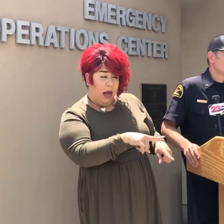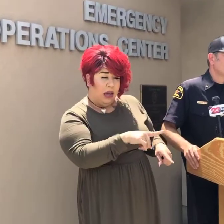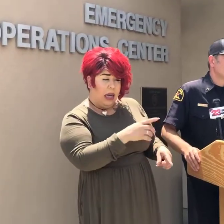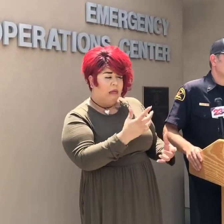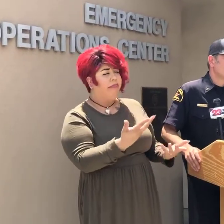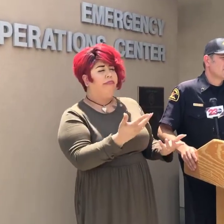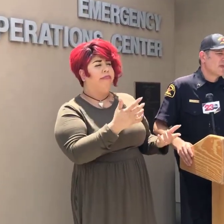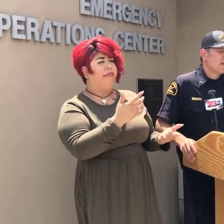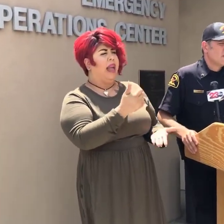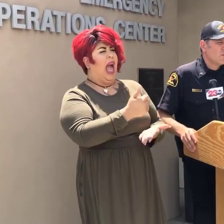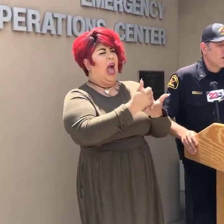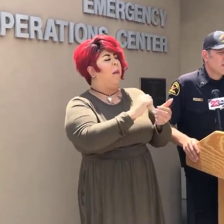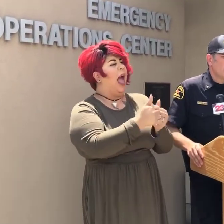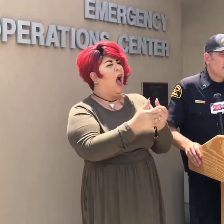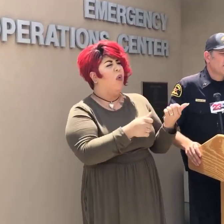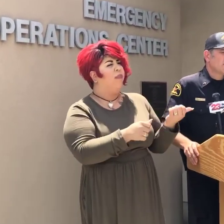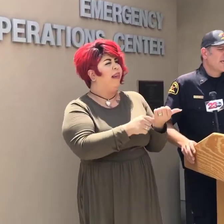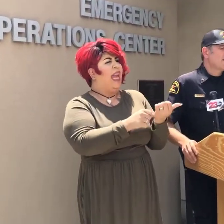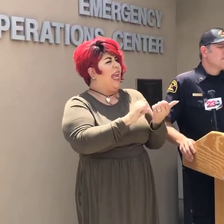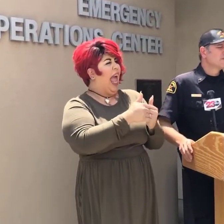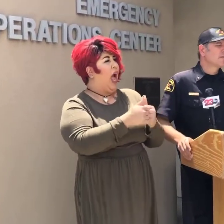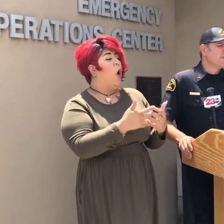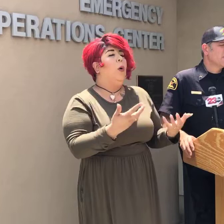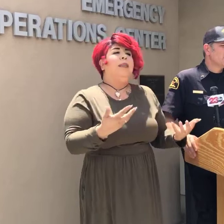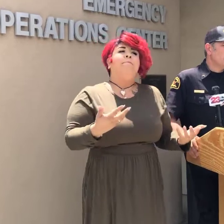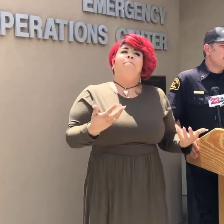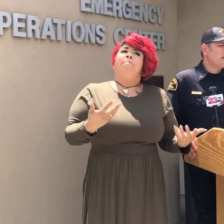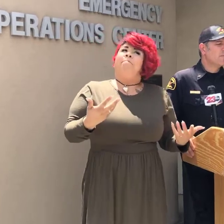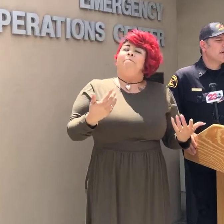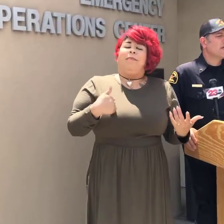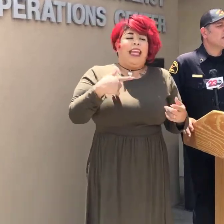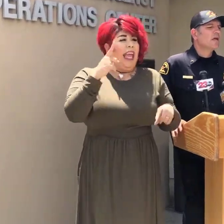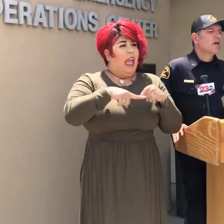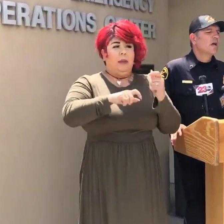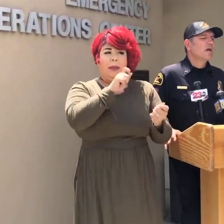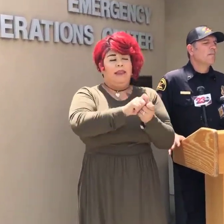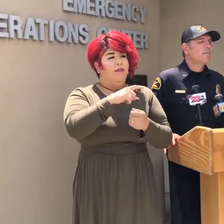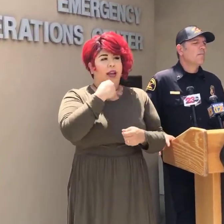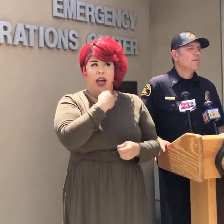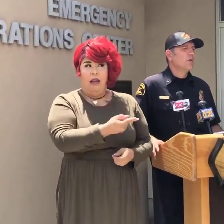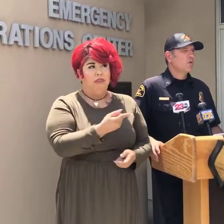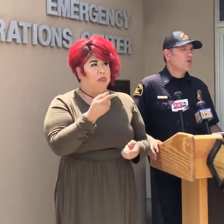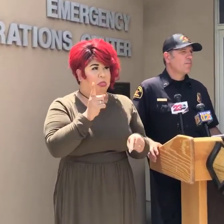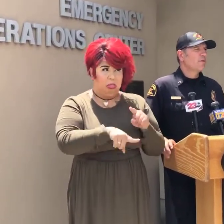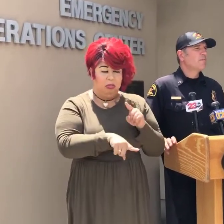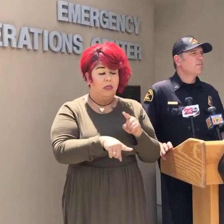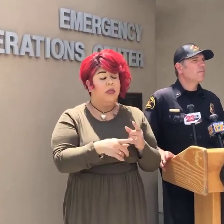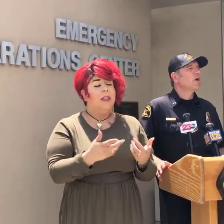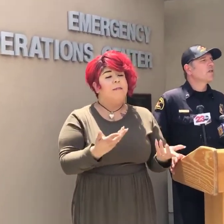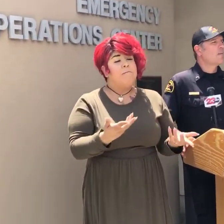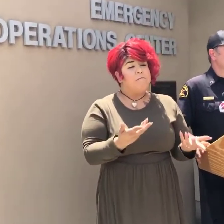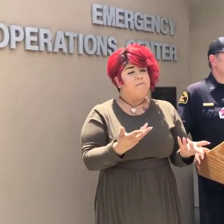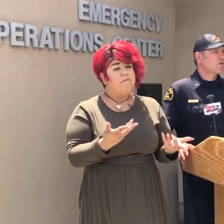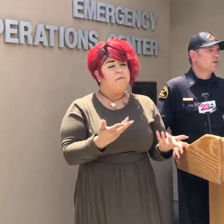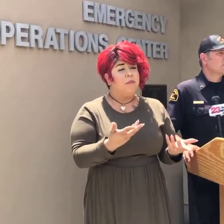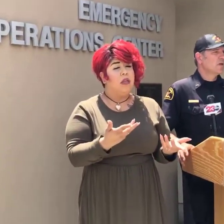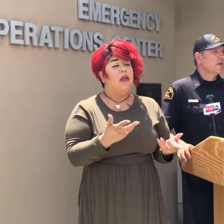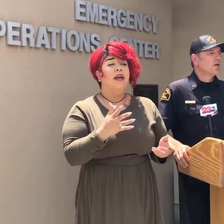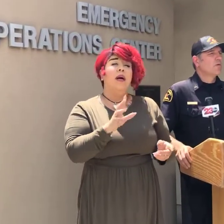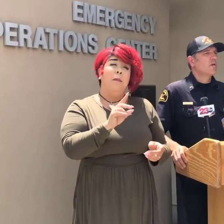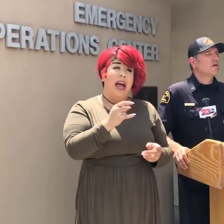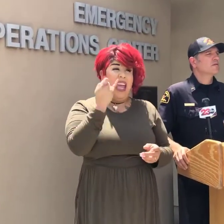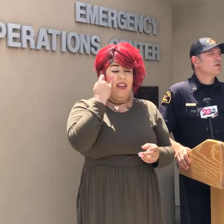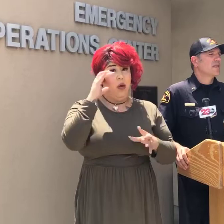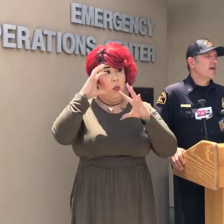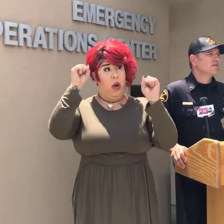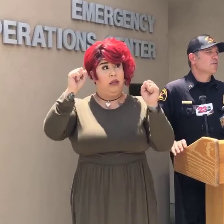aid are we talking about? Well, I can't give you specifics on that, but it will open a lot more doors.